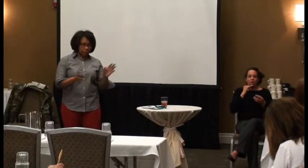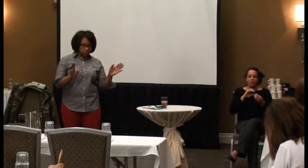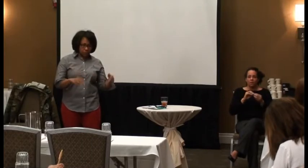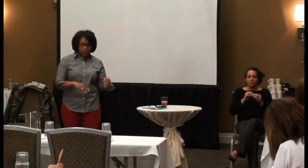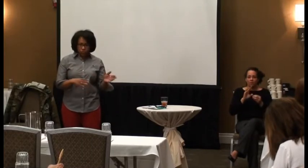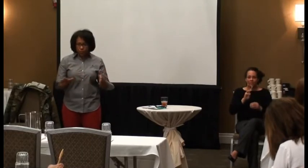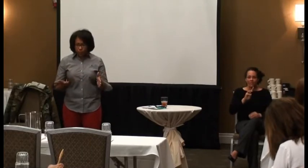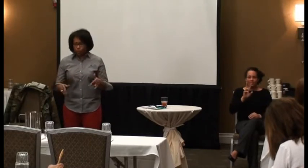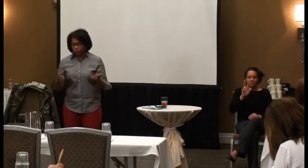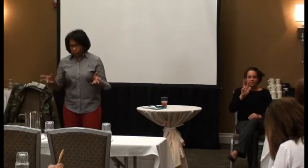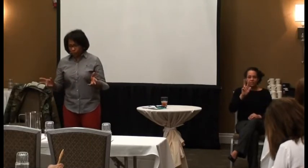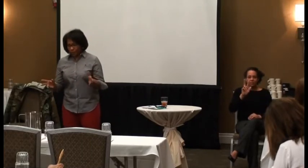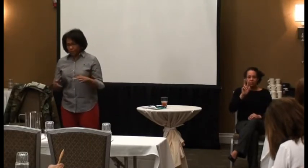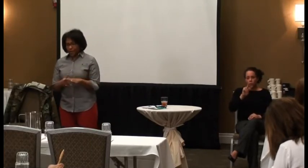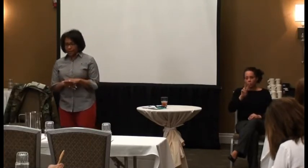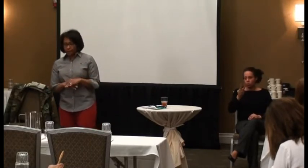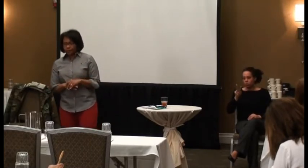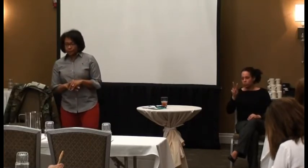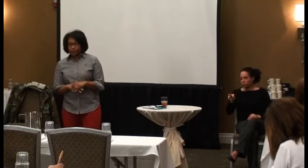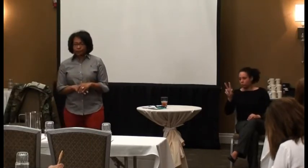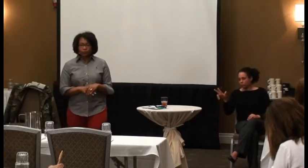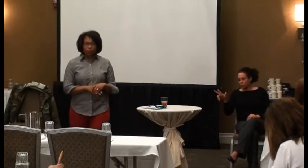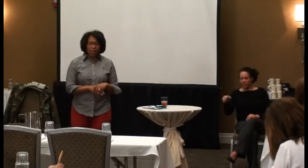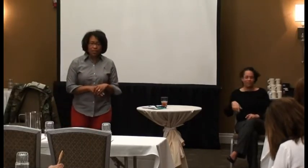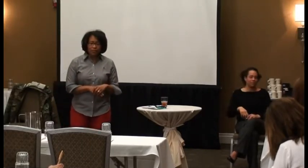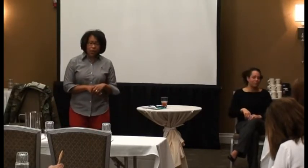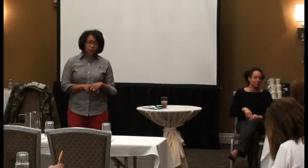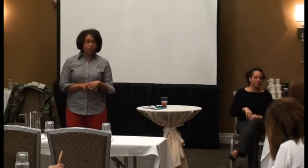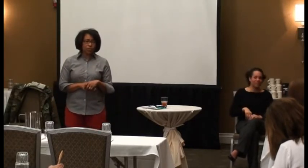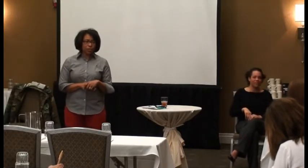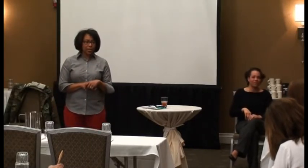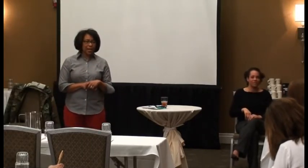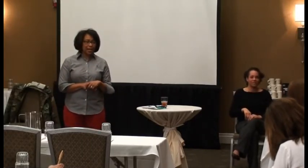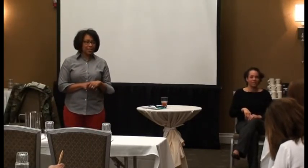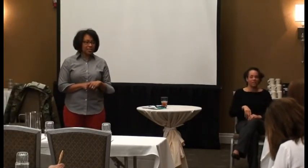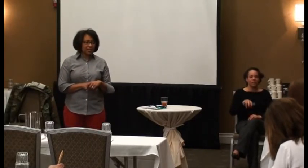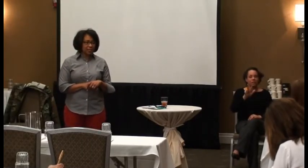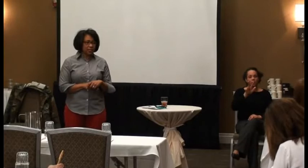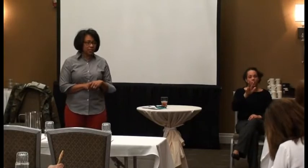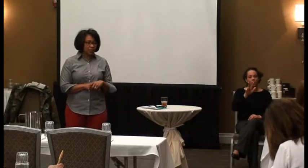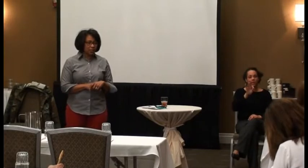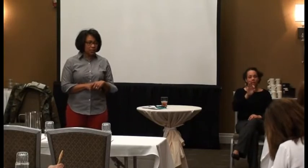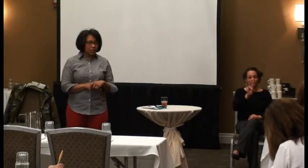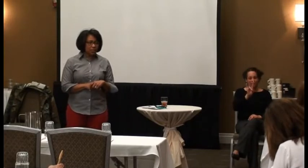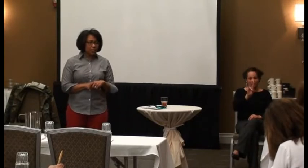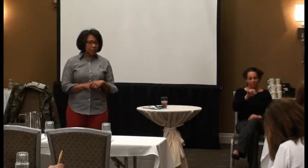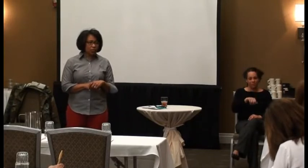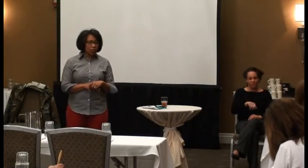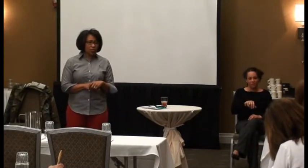it's, 62223, yeah. And the phone number is